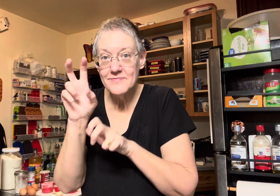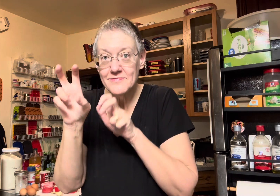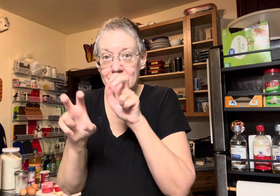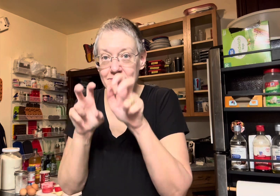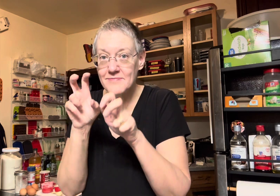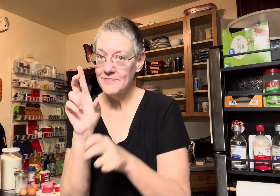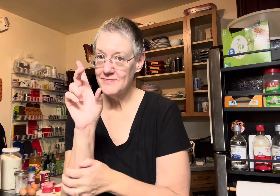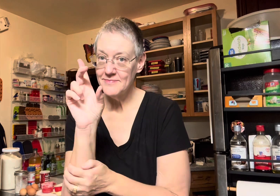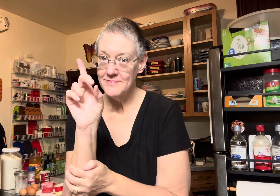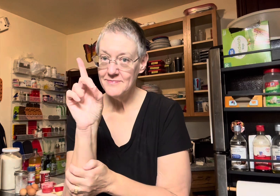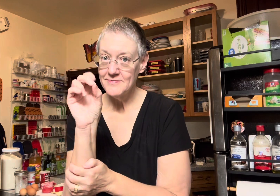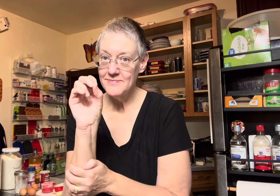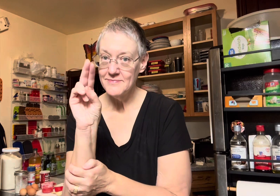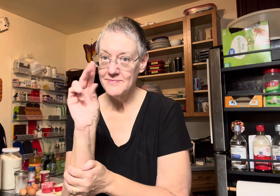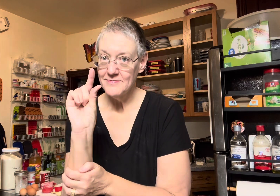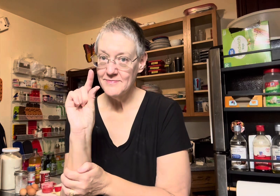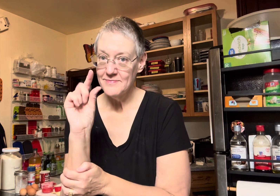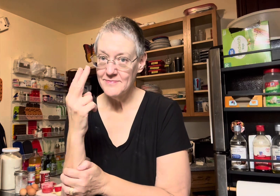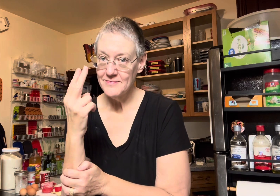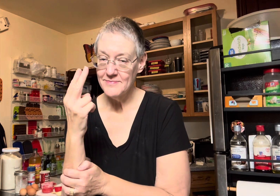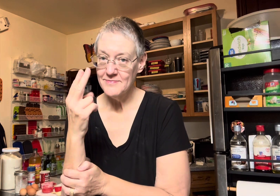can restock the pizza crust dough.